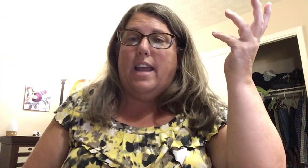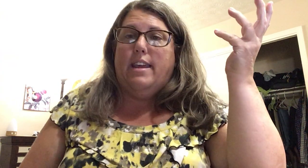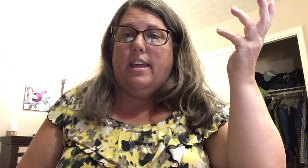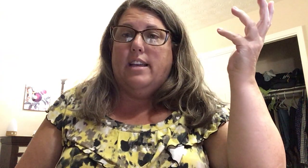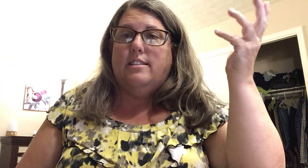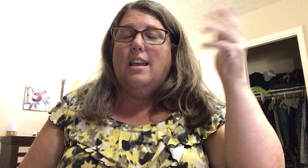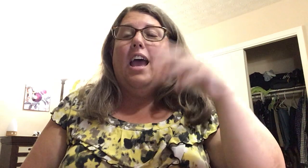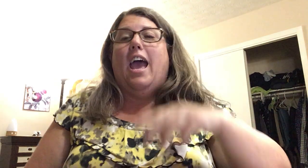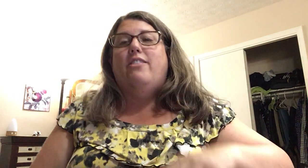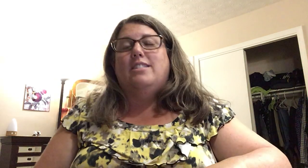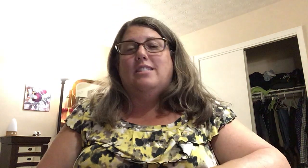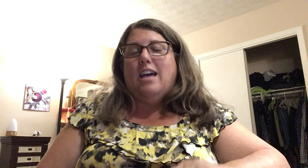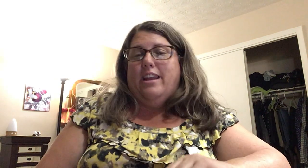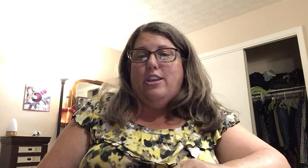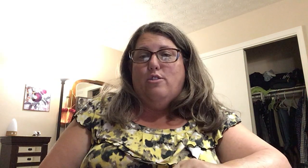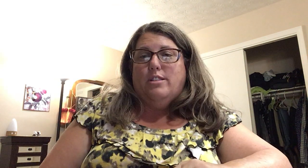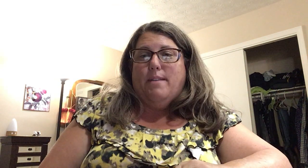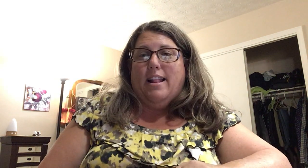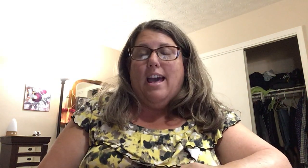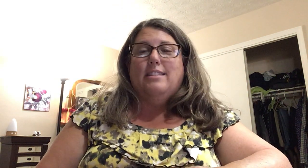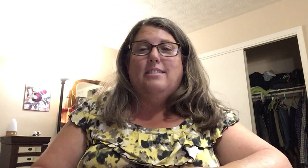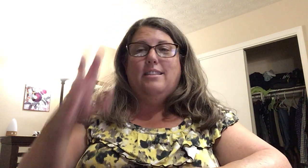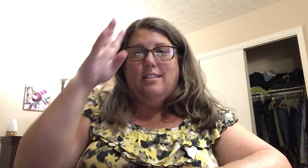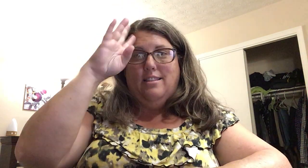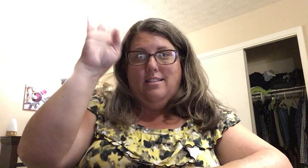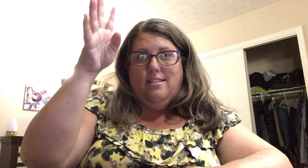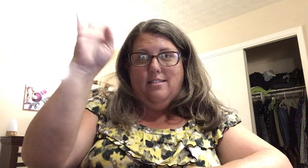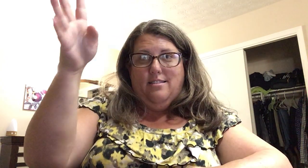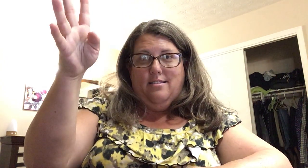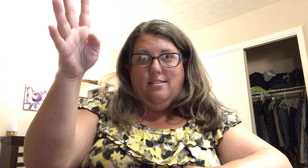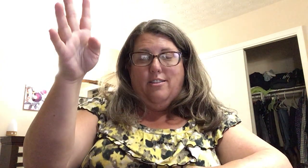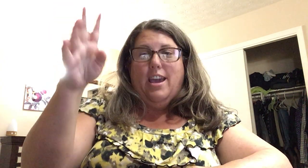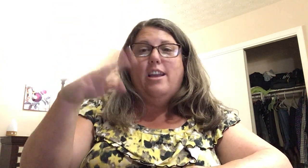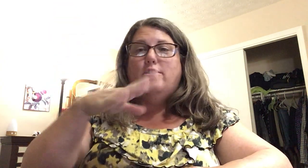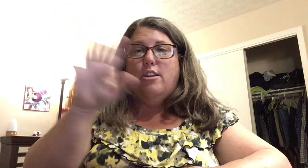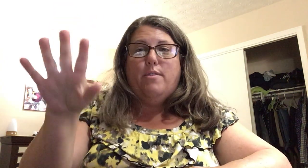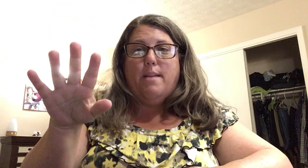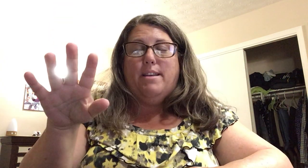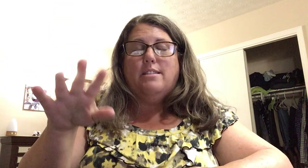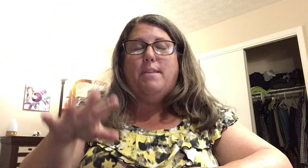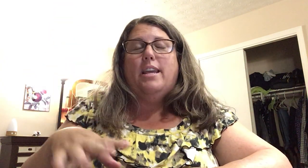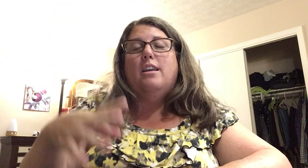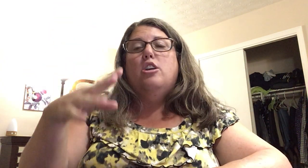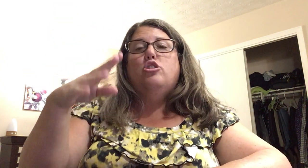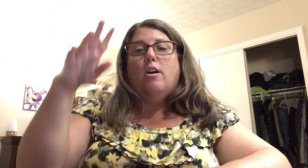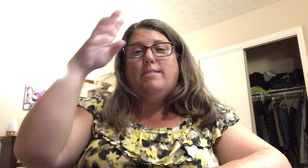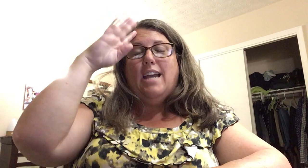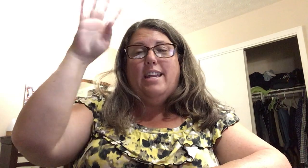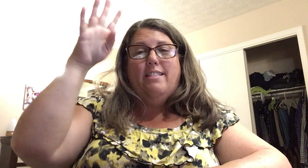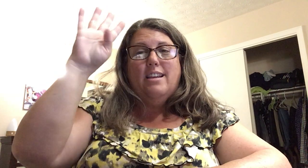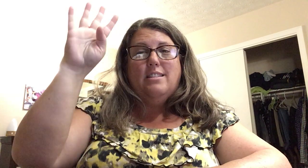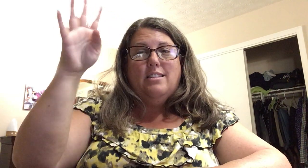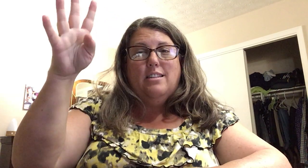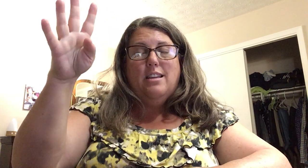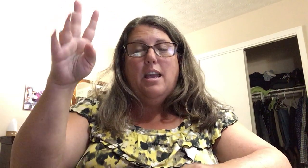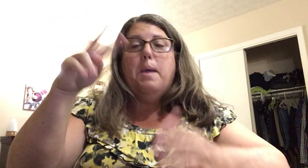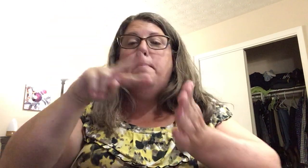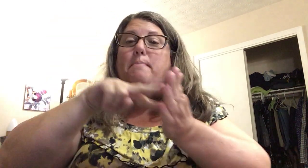it is. And this is a sign I use in my class. Okay, I'll tell you what that means in a minute. So I'm signing this,